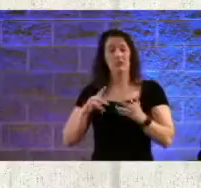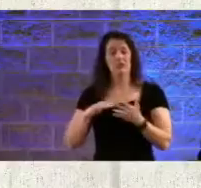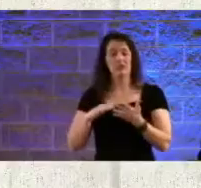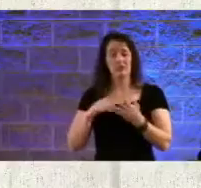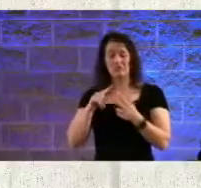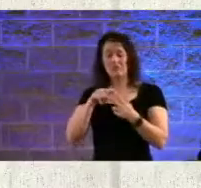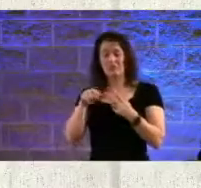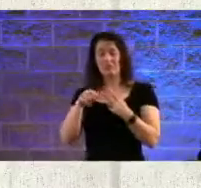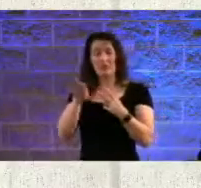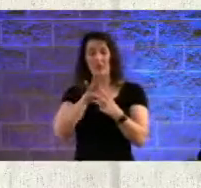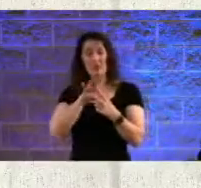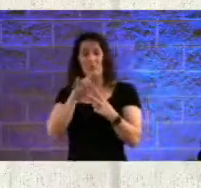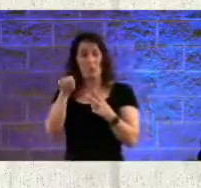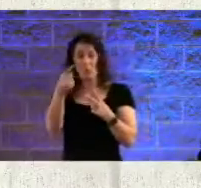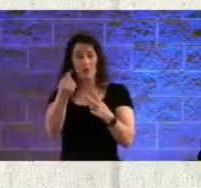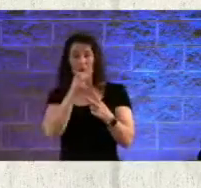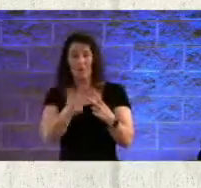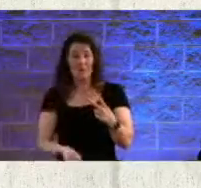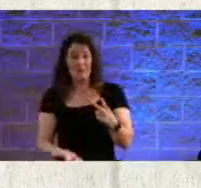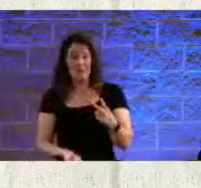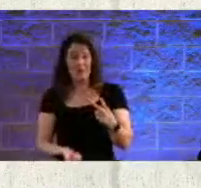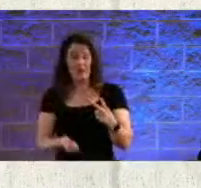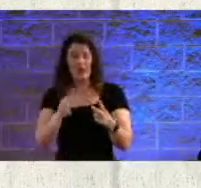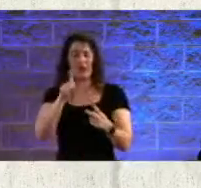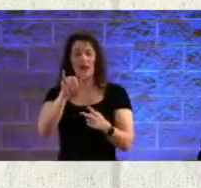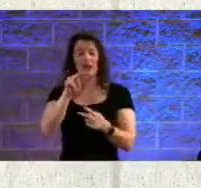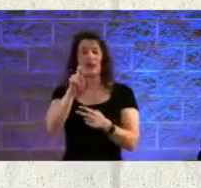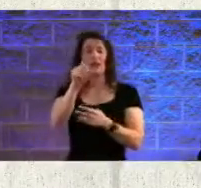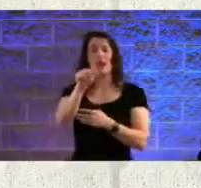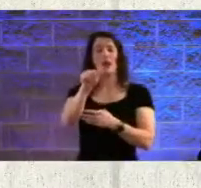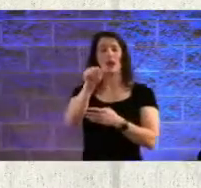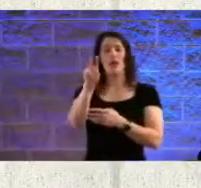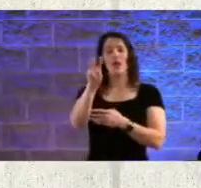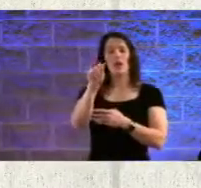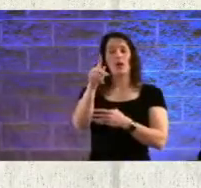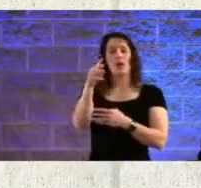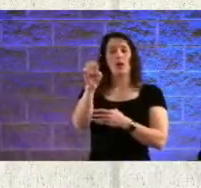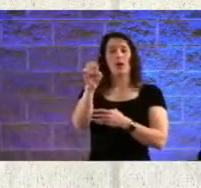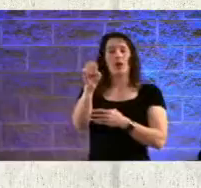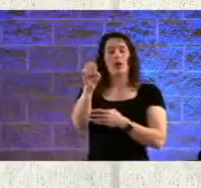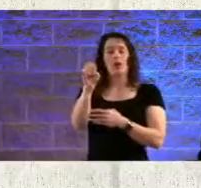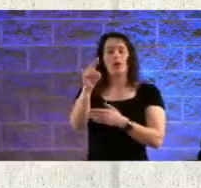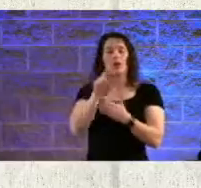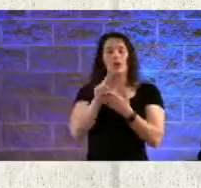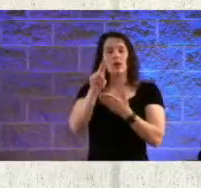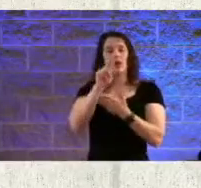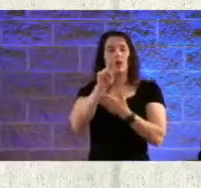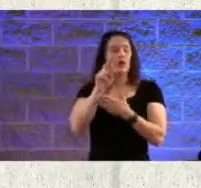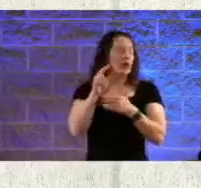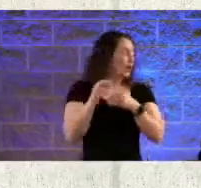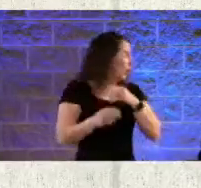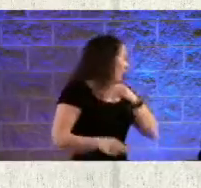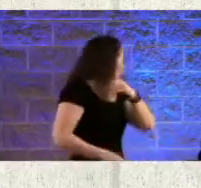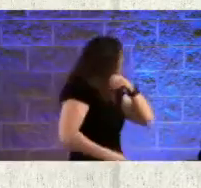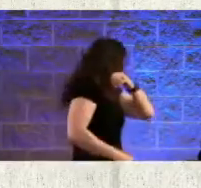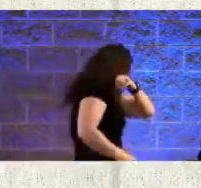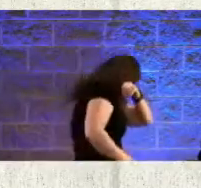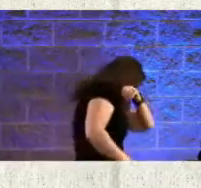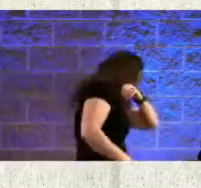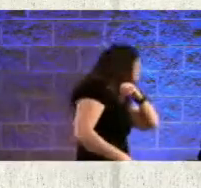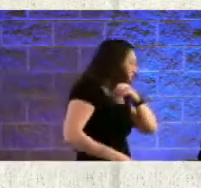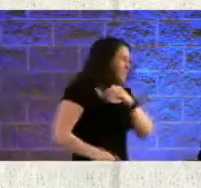two options that are out there. Linda Waite from the University of Chicago conducted some research that